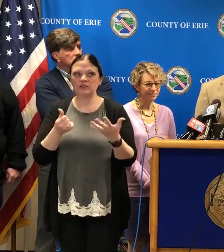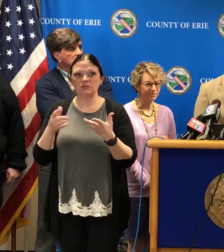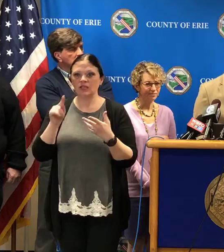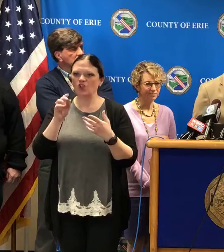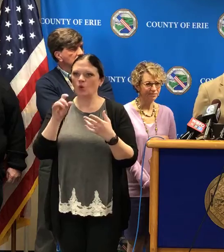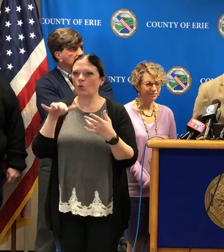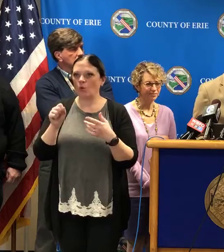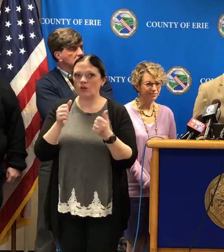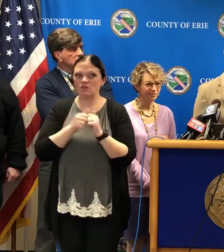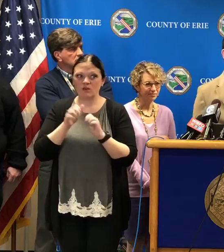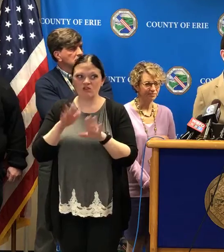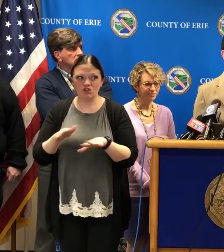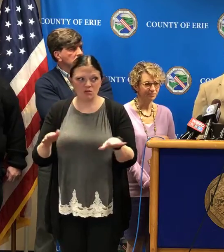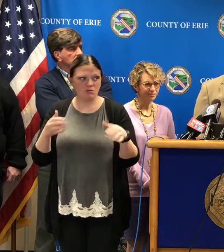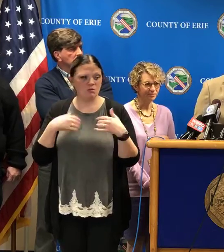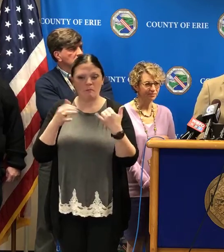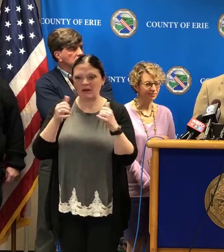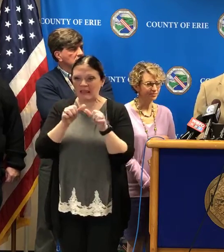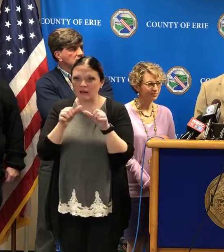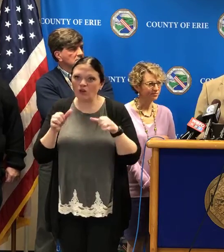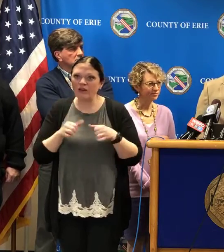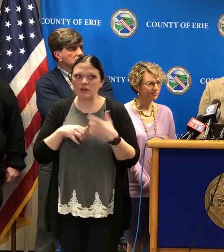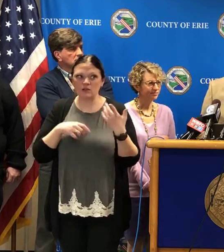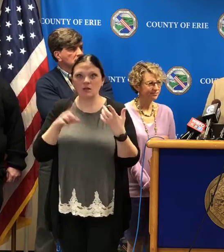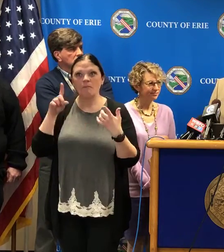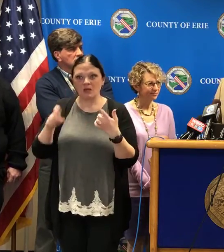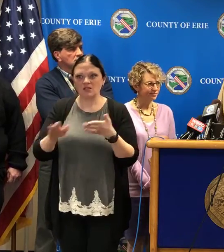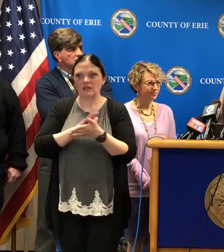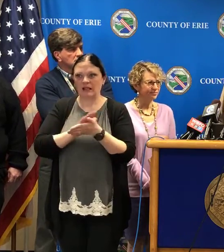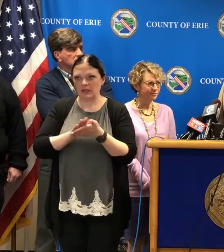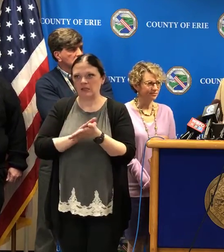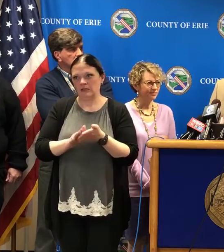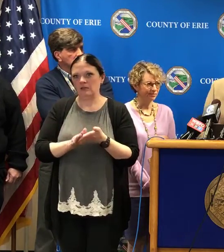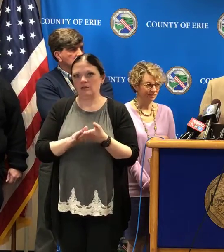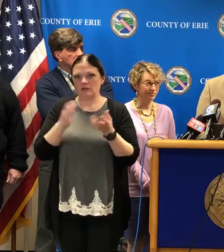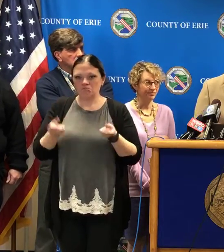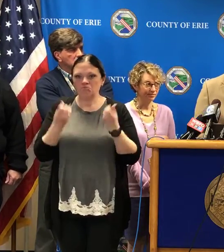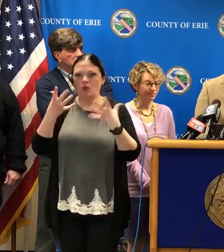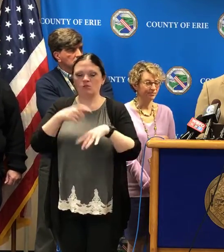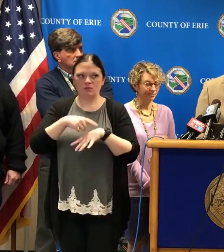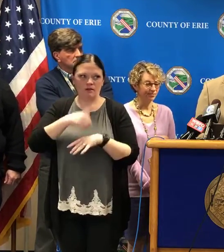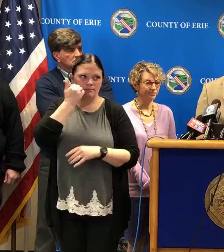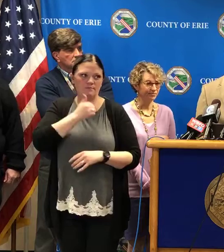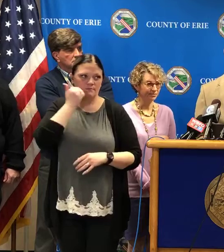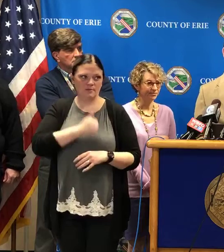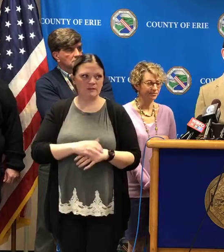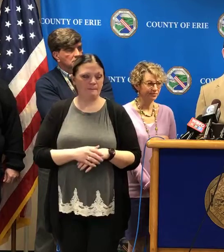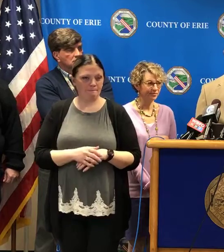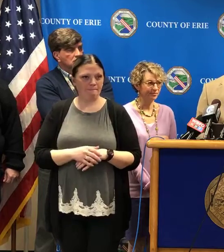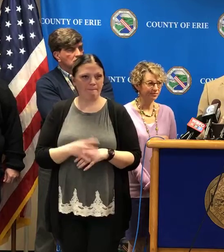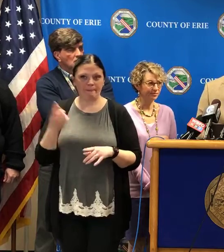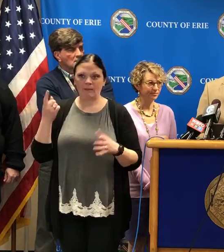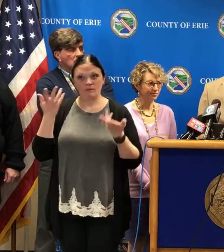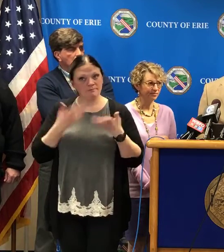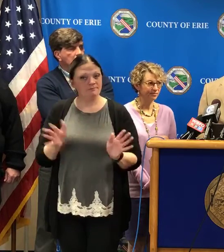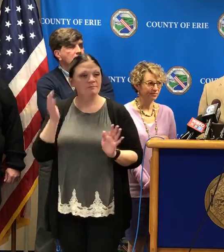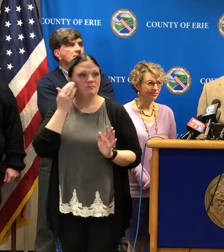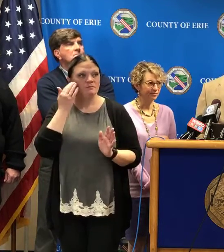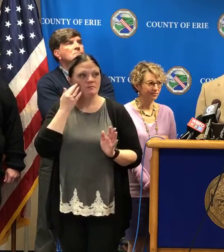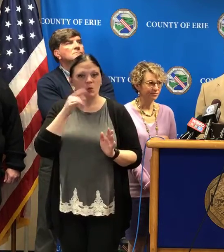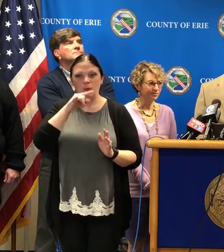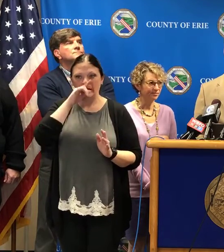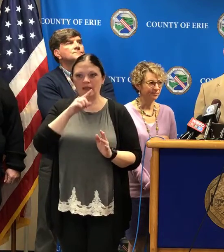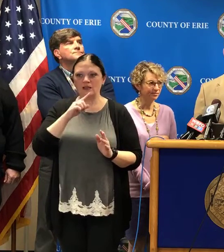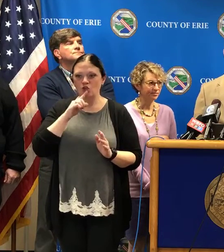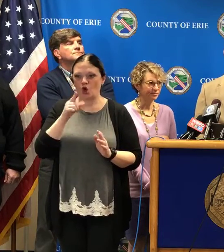especially that deal with children. We have little play areas, and those have to be cleaned multiple times a day. As we all know, kids